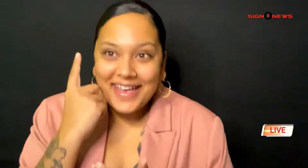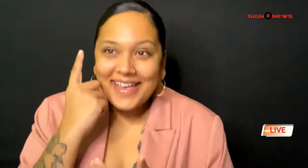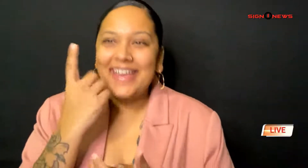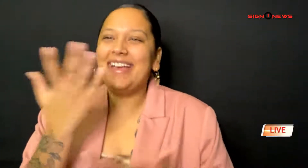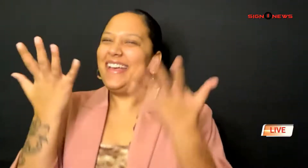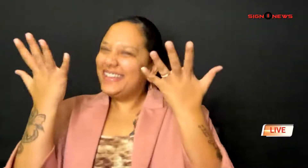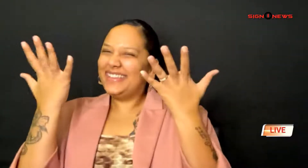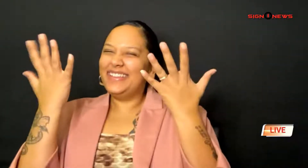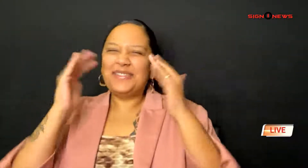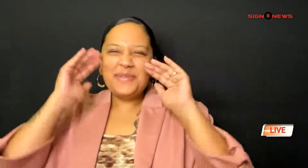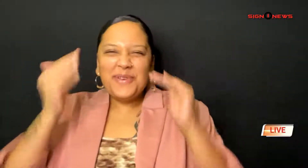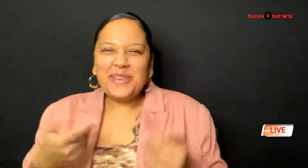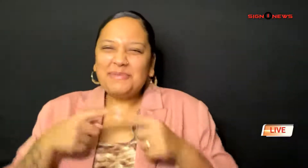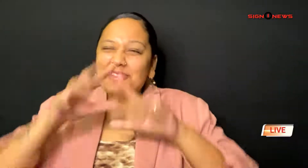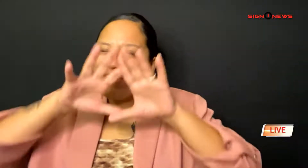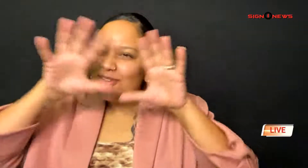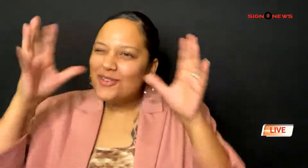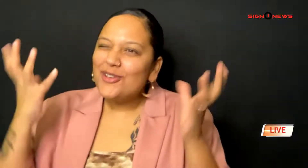Hello, everyone.